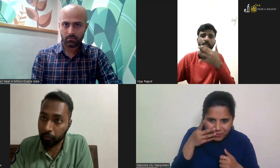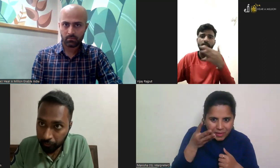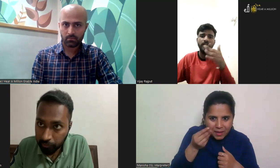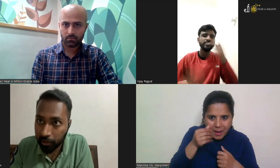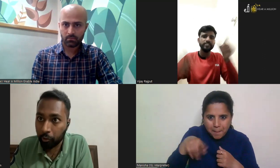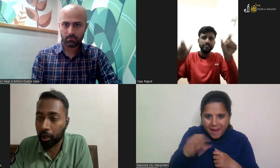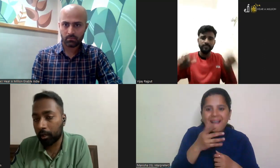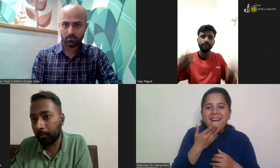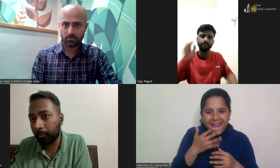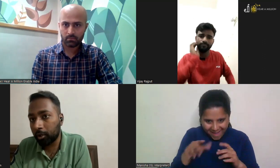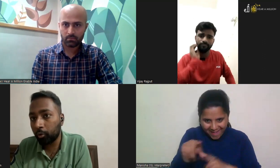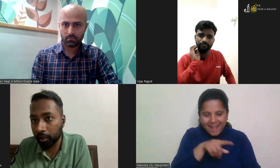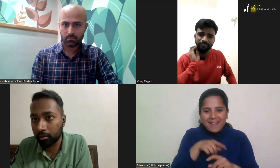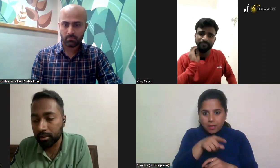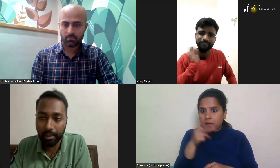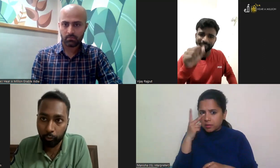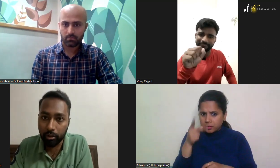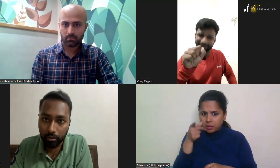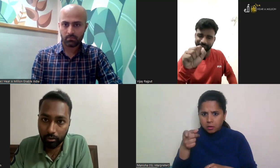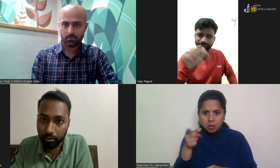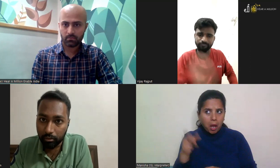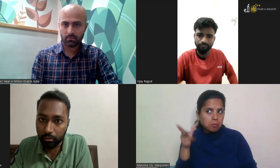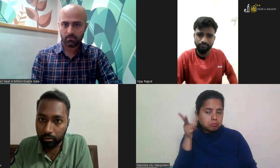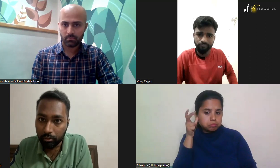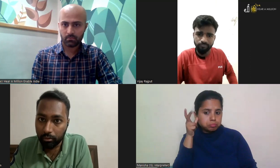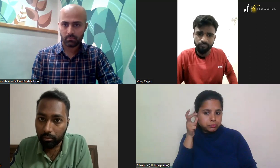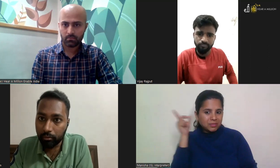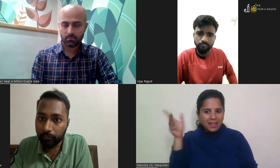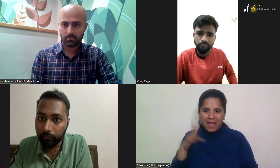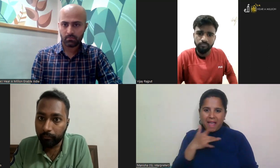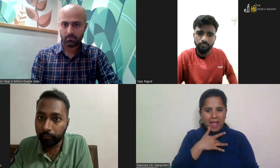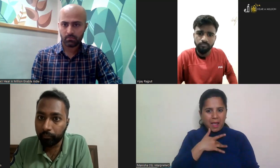They also check you are capable to hear the sound.